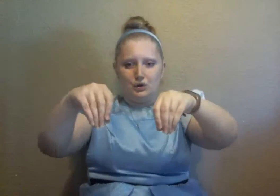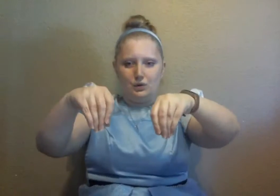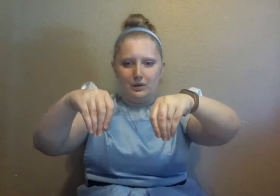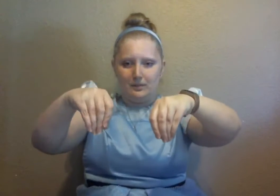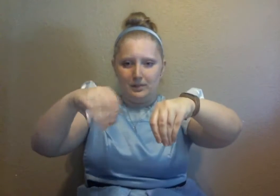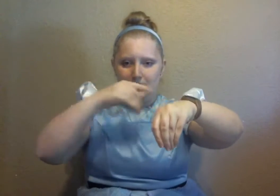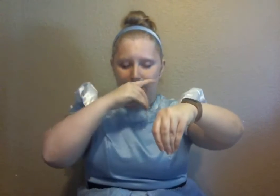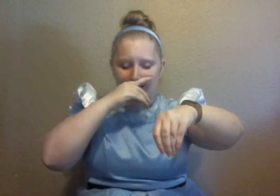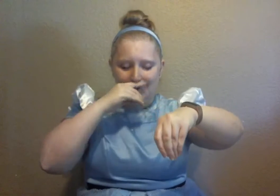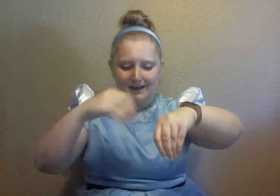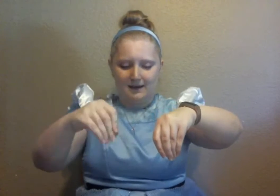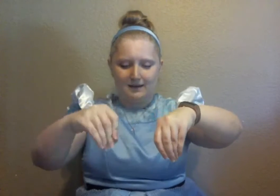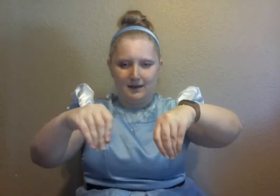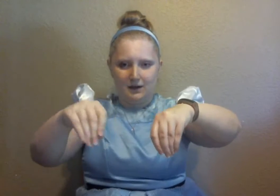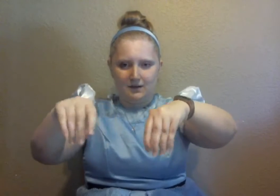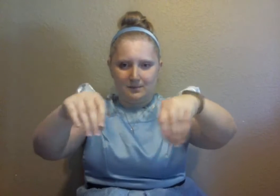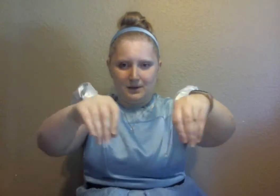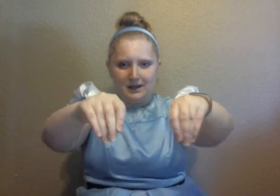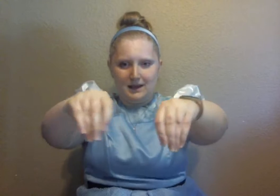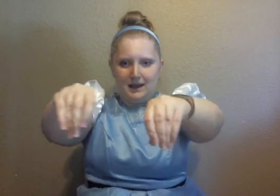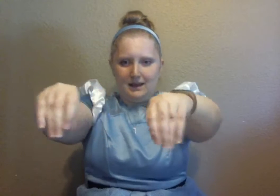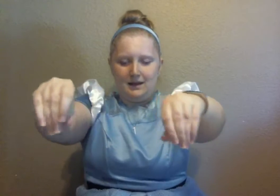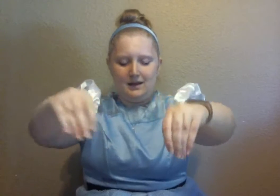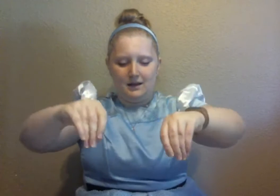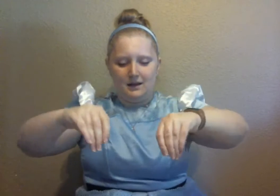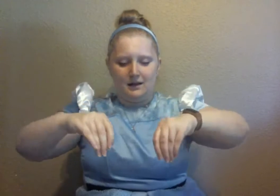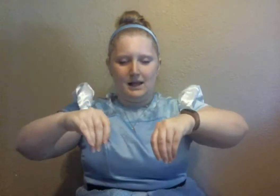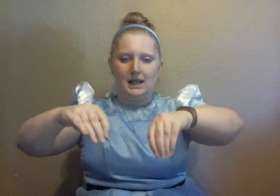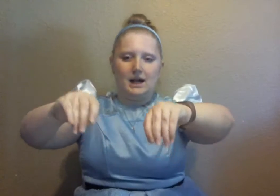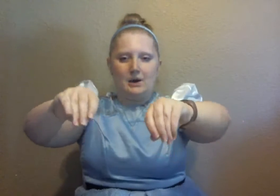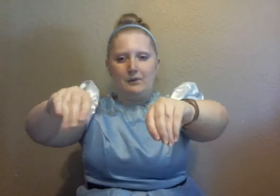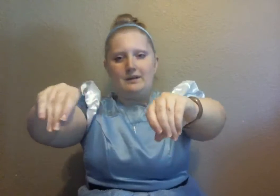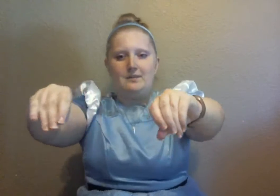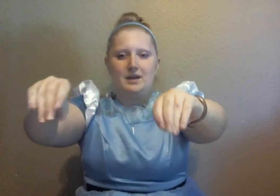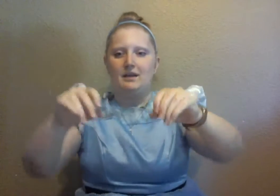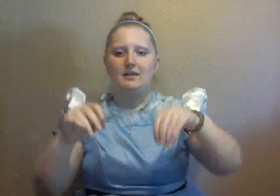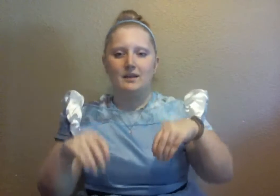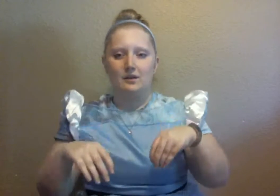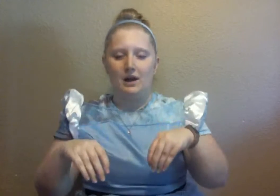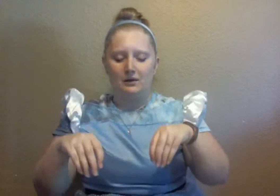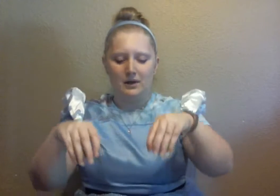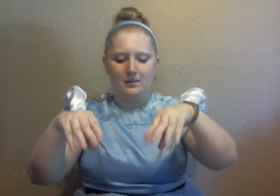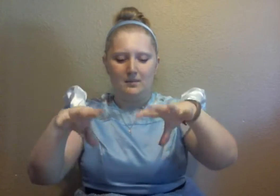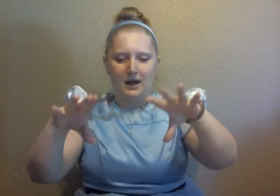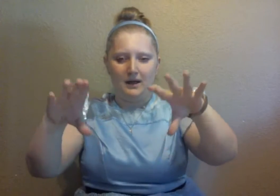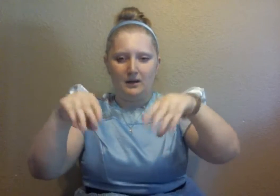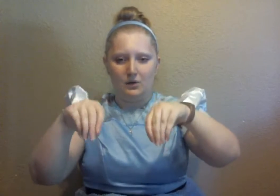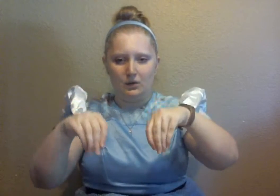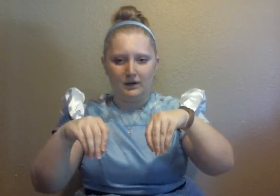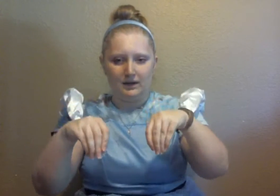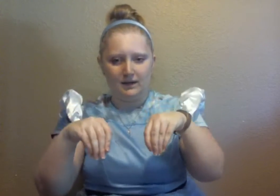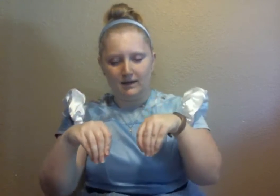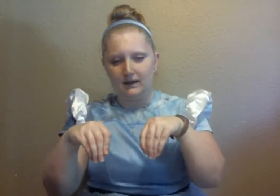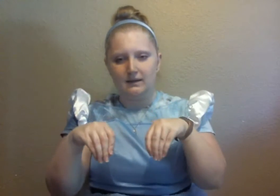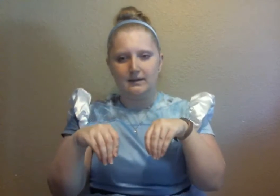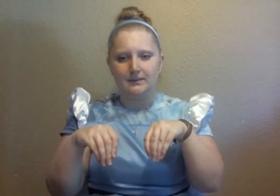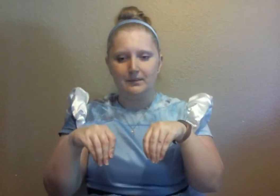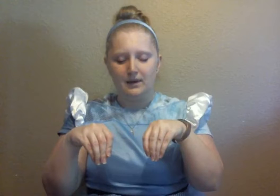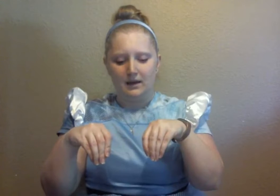you put your hands like this, like you're sprinkling glitter or something else on the ground, but you hold your hands like this,